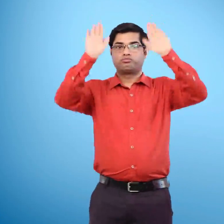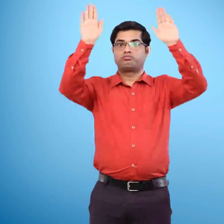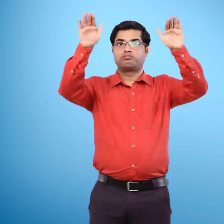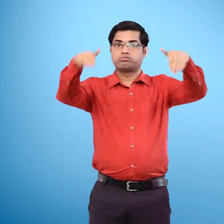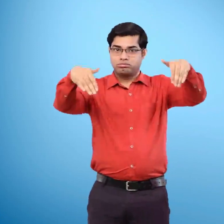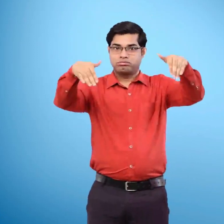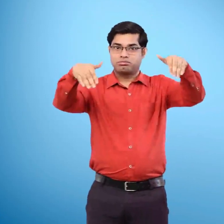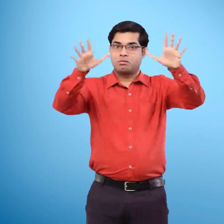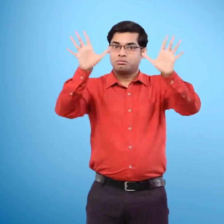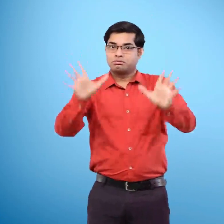Hanging on a rope.